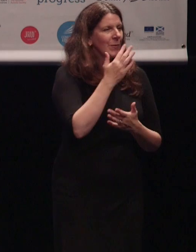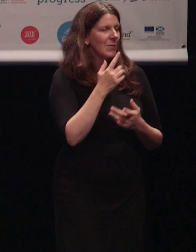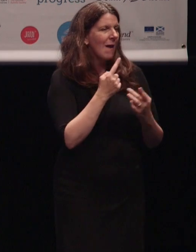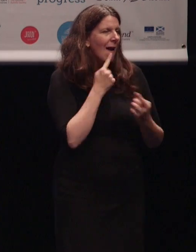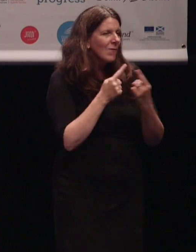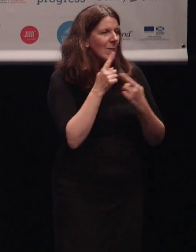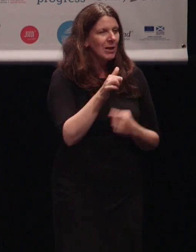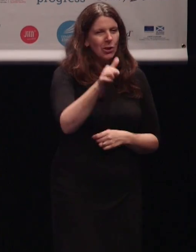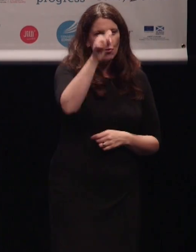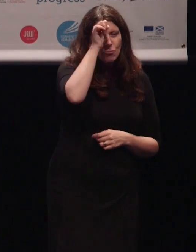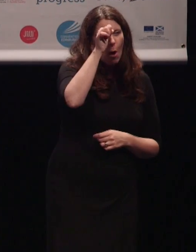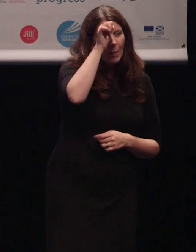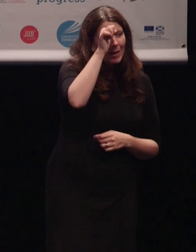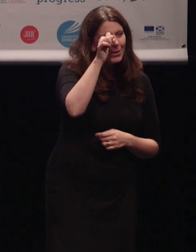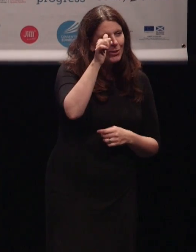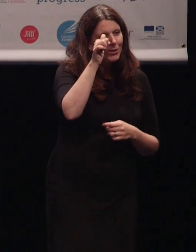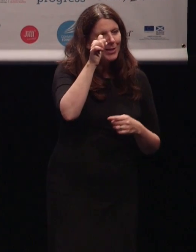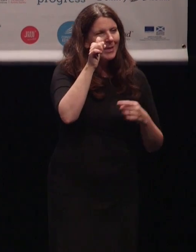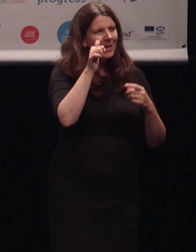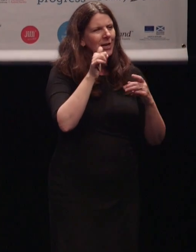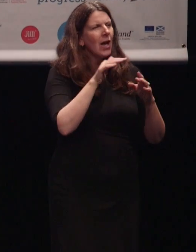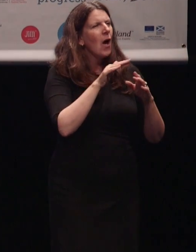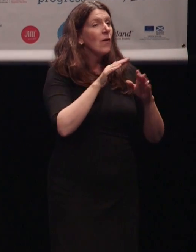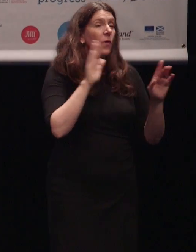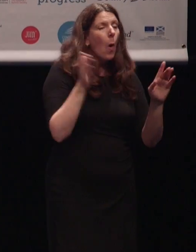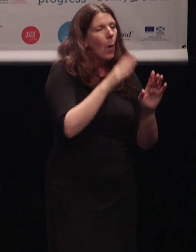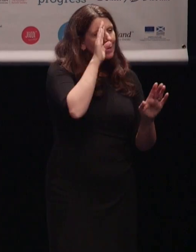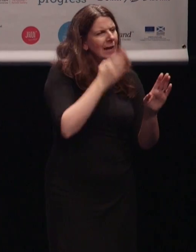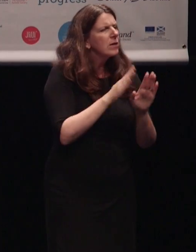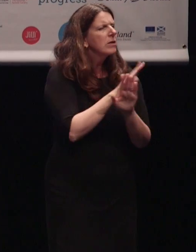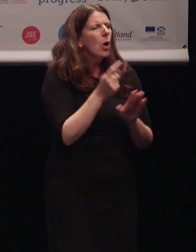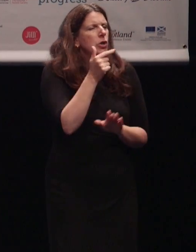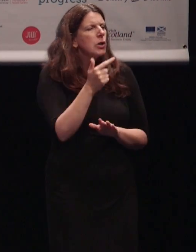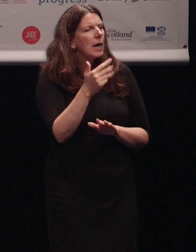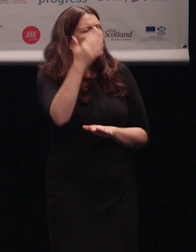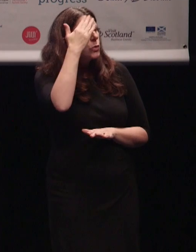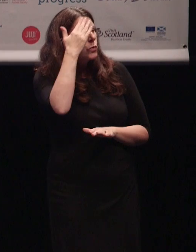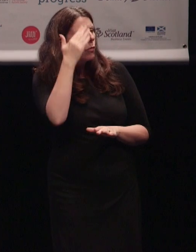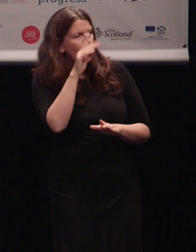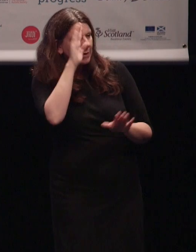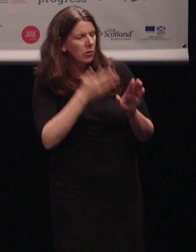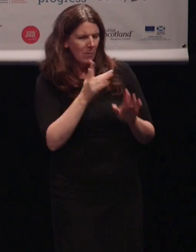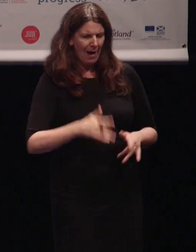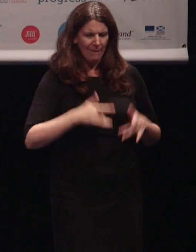role in all psychiatry, not just neuropsychiatry, I think these fields must come together.